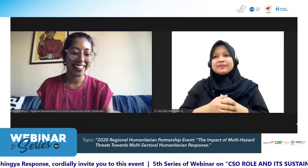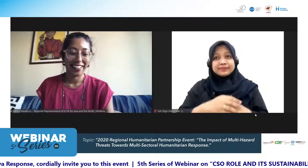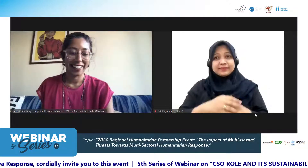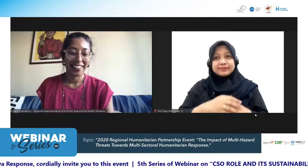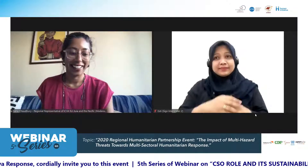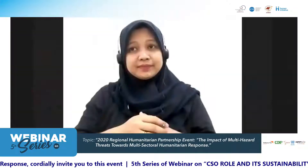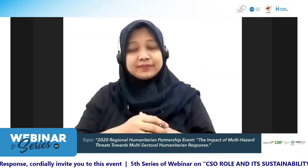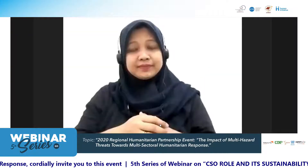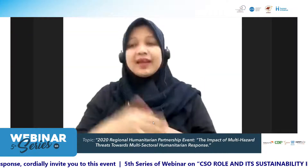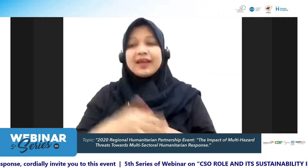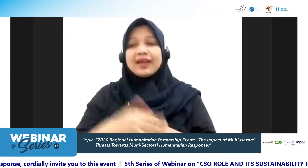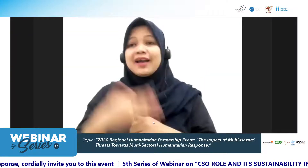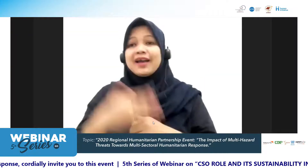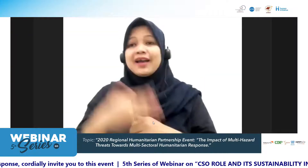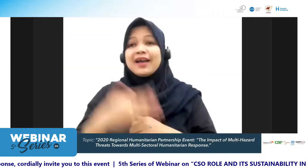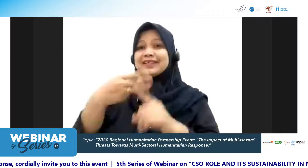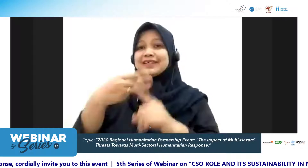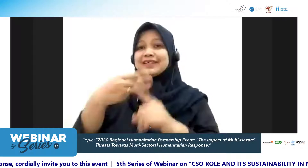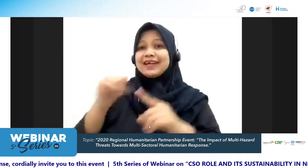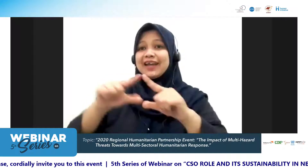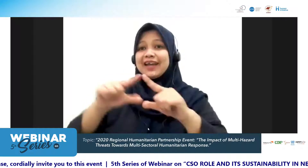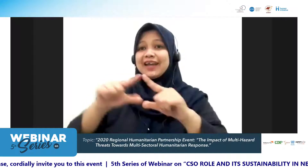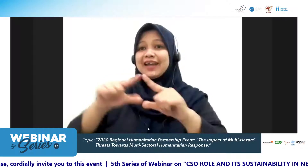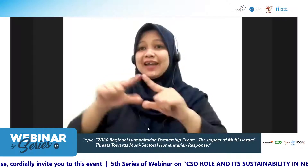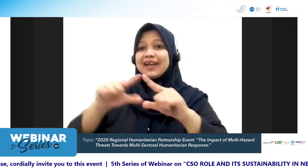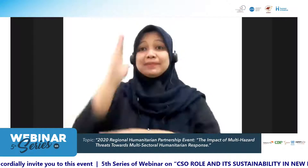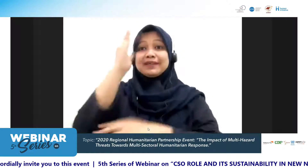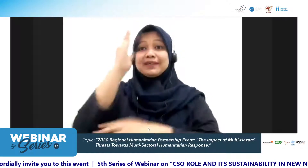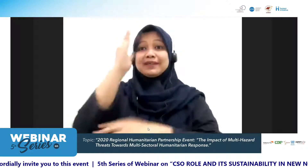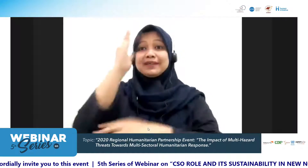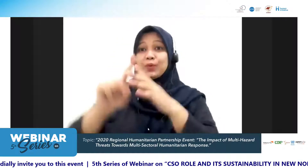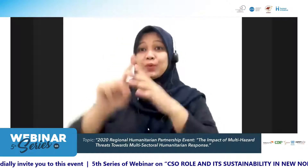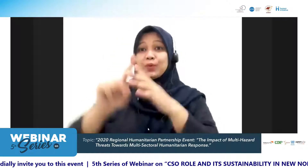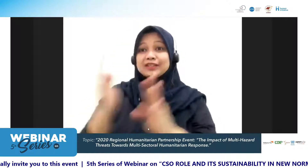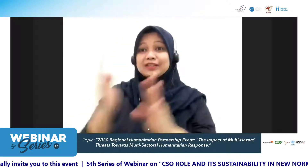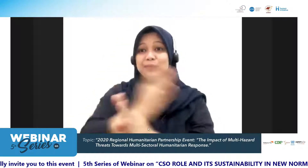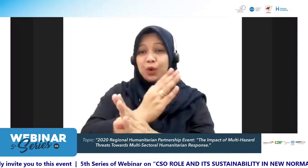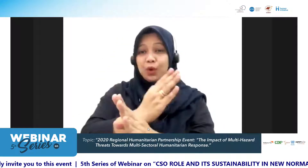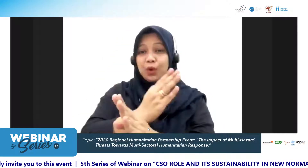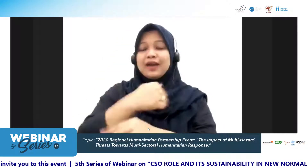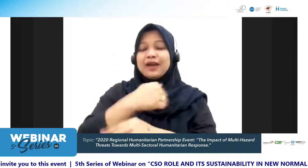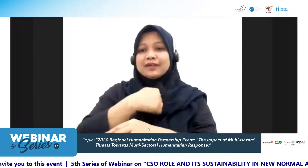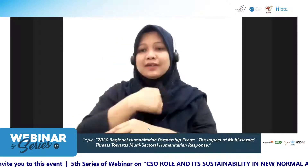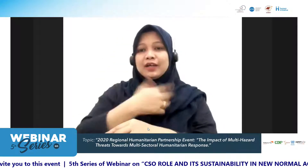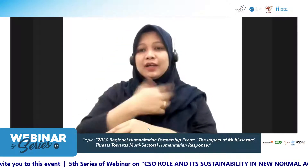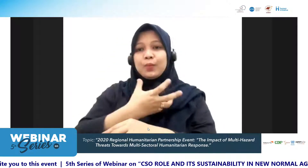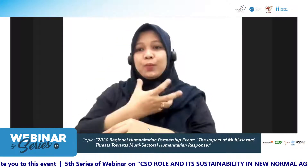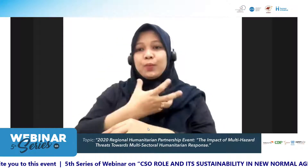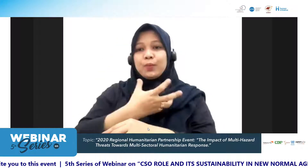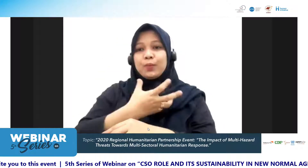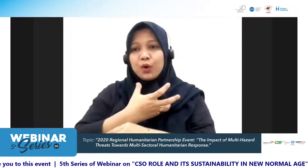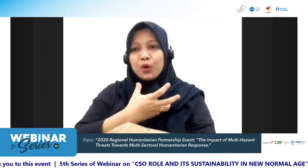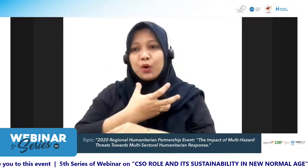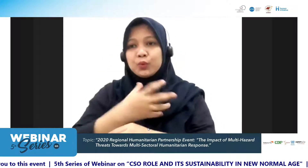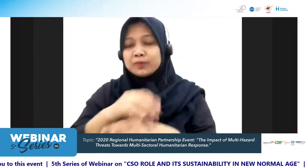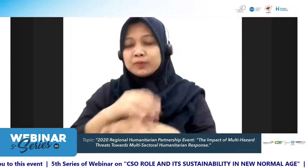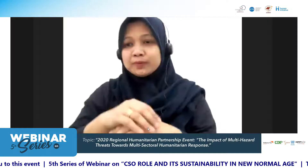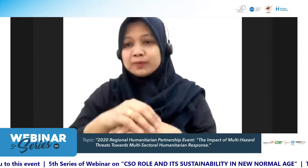Kia. Before I start, just wanted to know how much time do I have? So I will try to keep myself within that